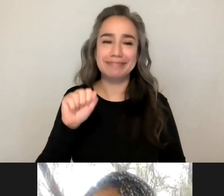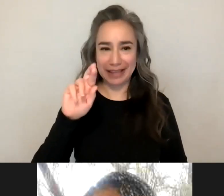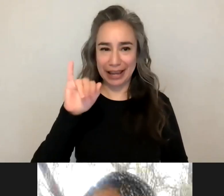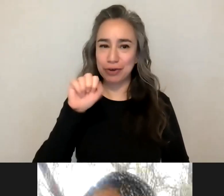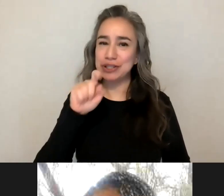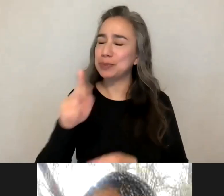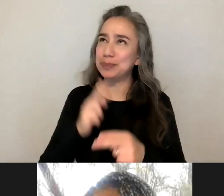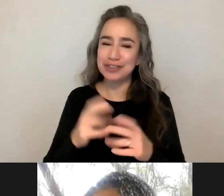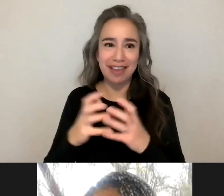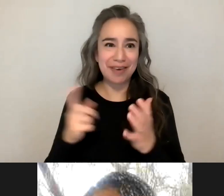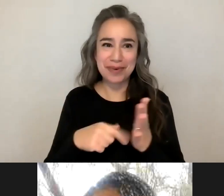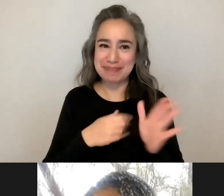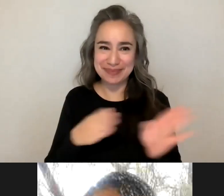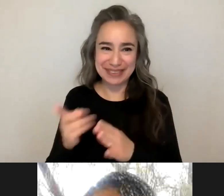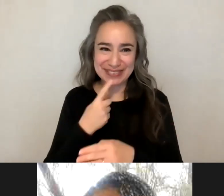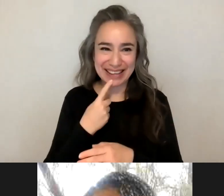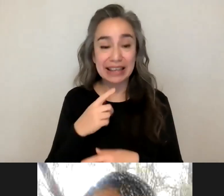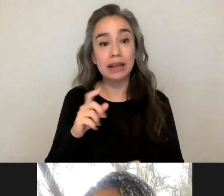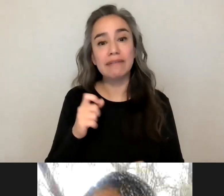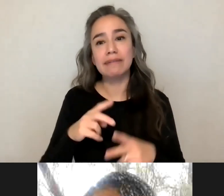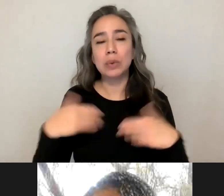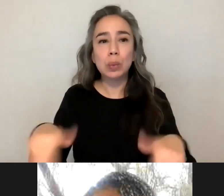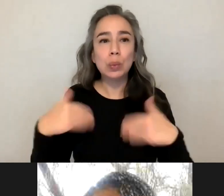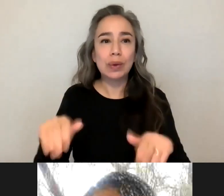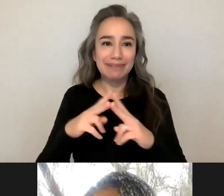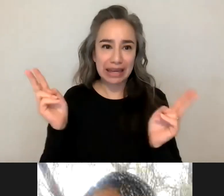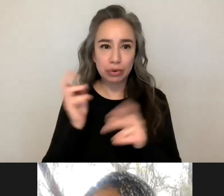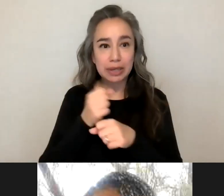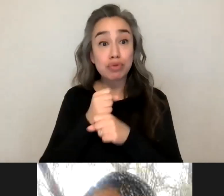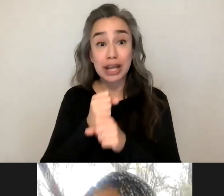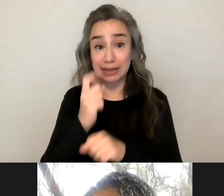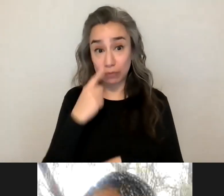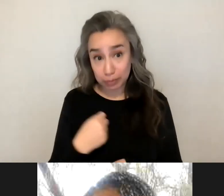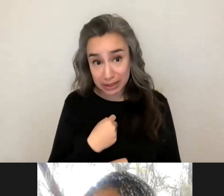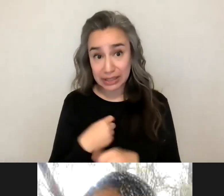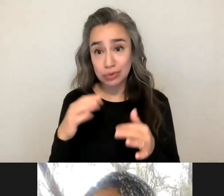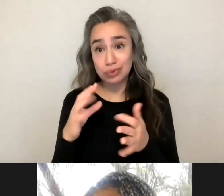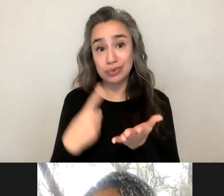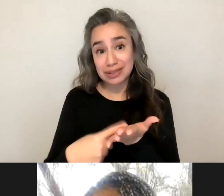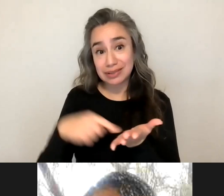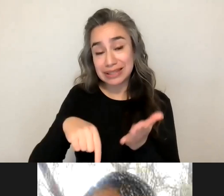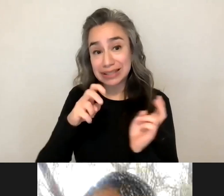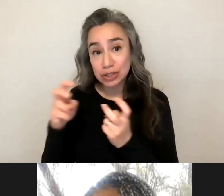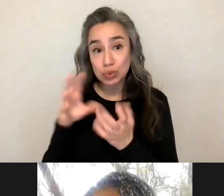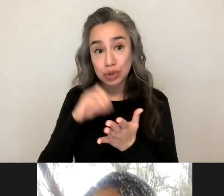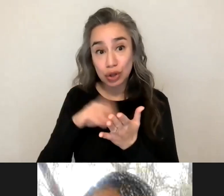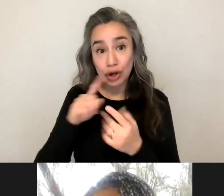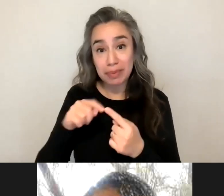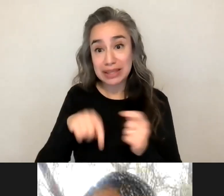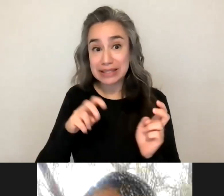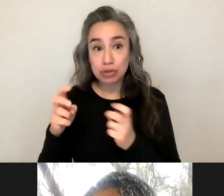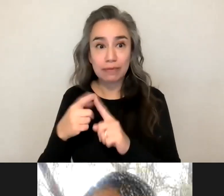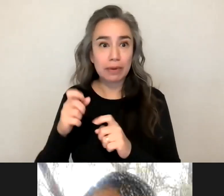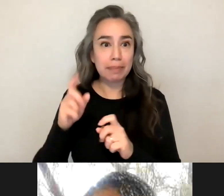just how productive it has been for me to talk about some of these issues and to learn about some of these issues from folks in other fields.